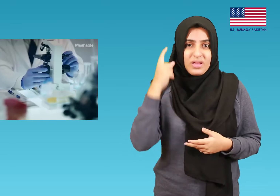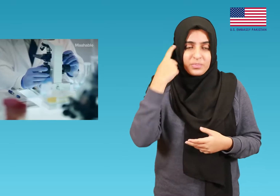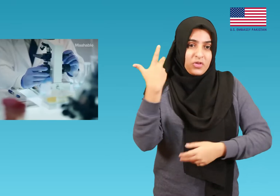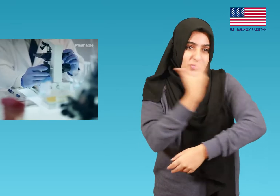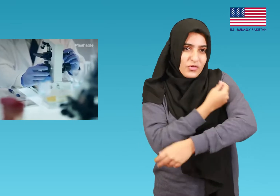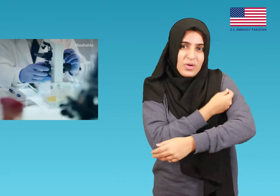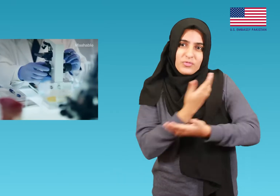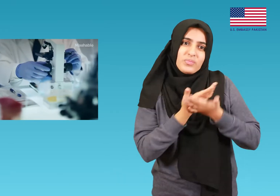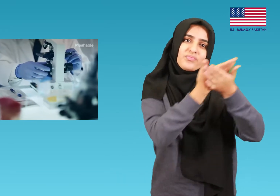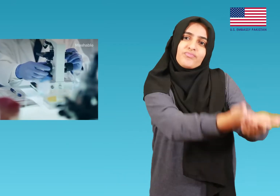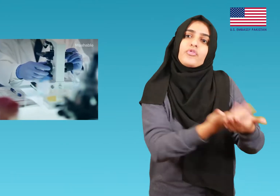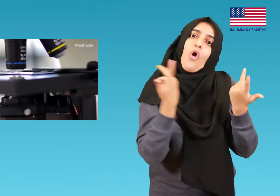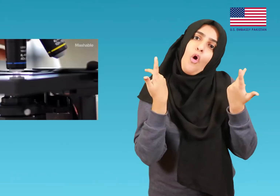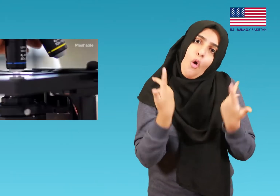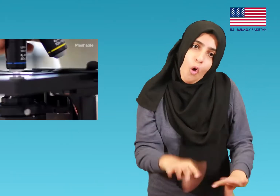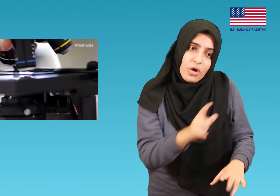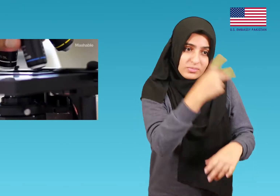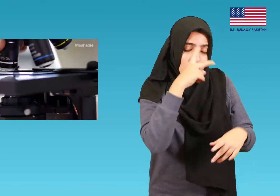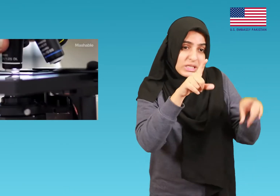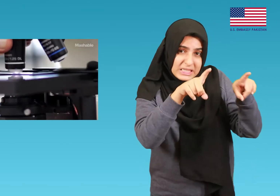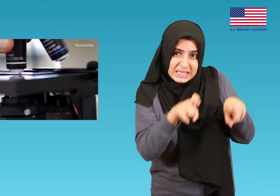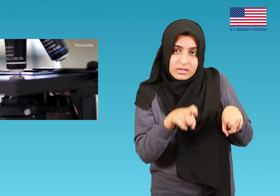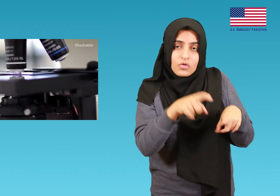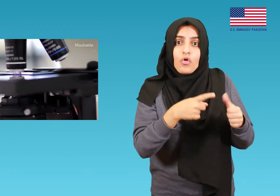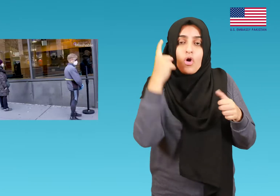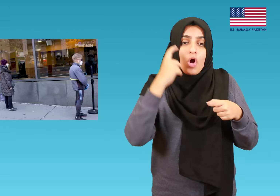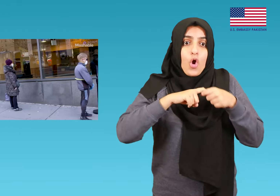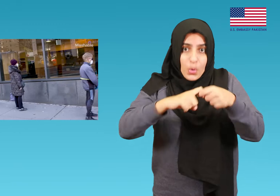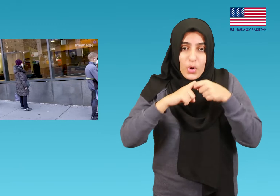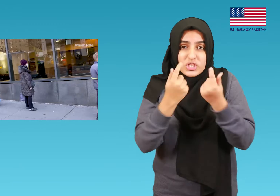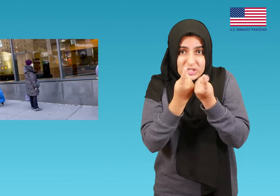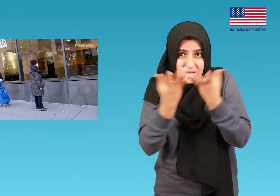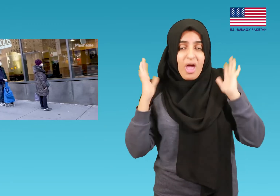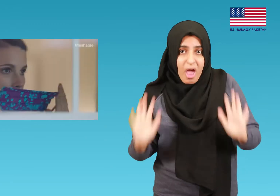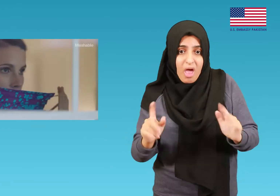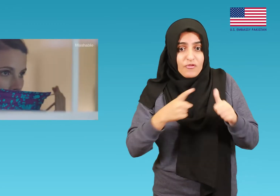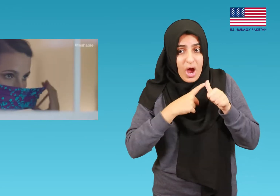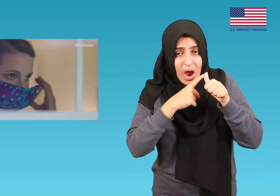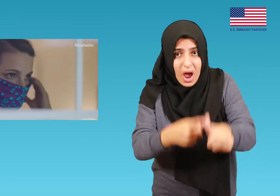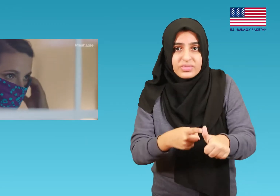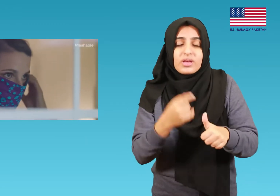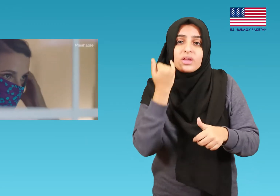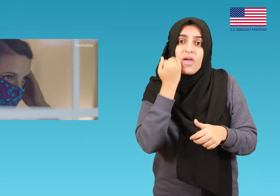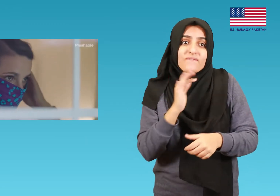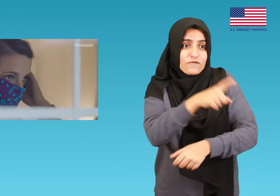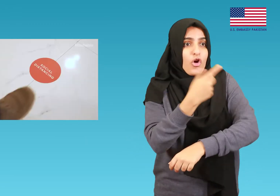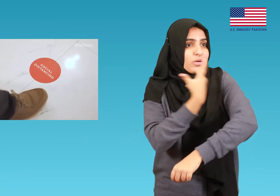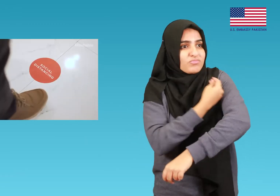emergency approval, answer to these questions will determine not only if these vaccines are approved, but what to expect